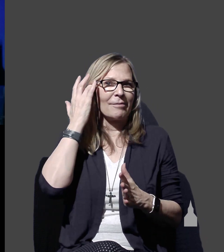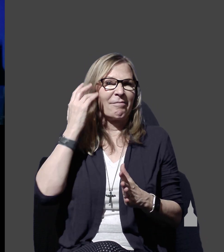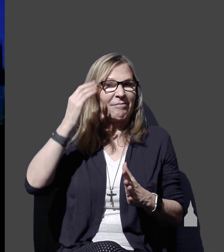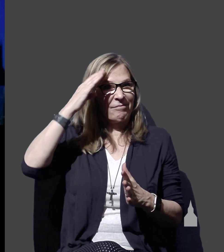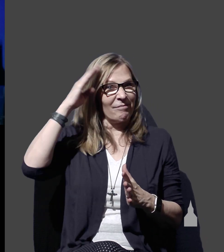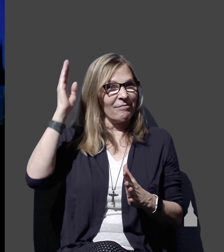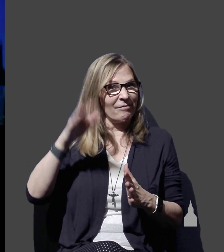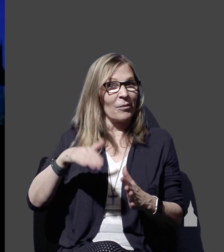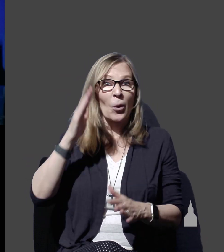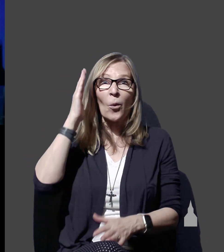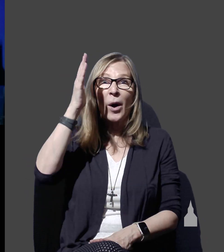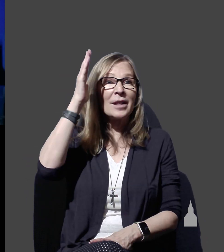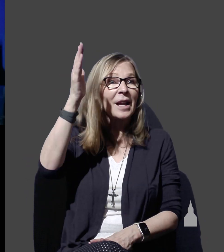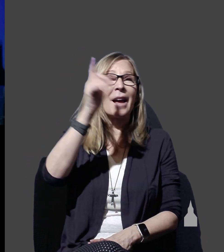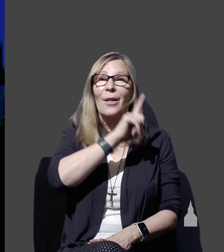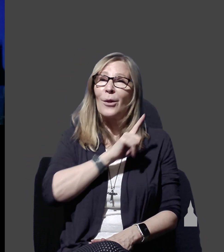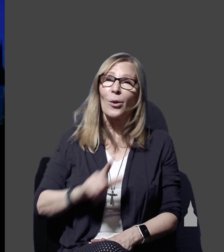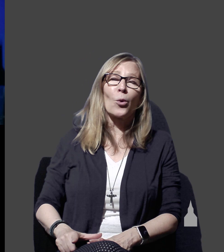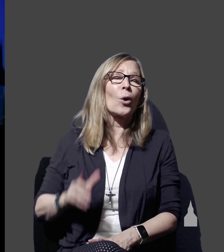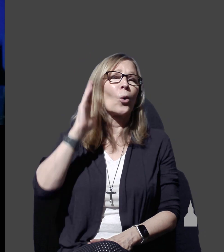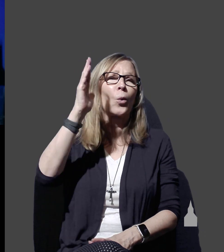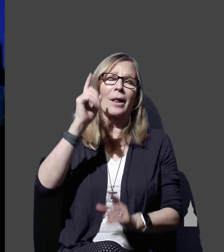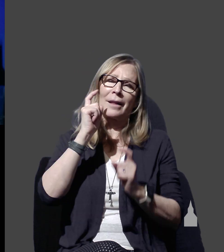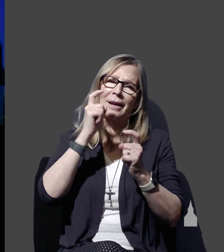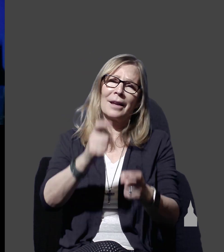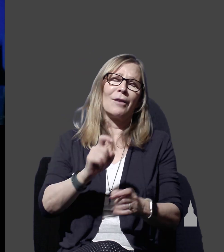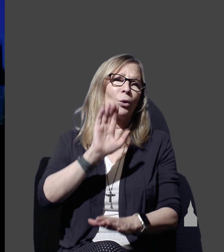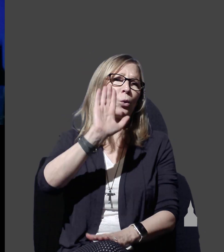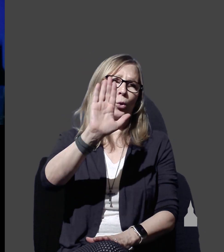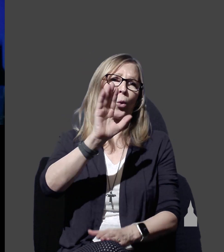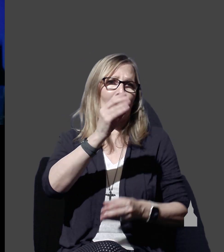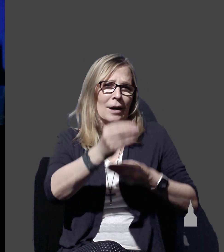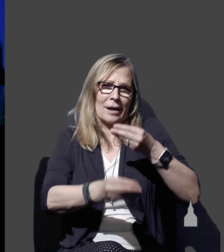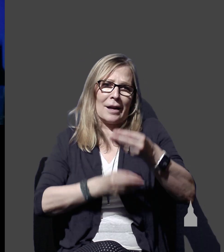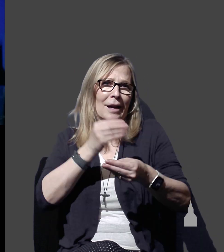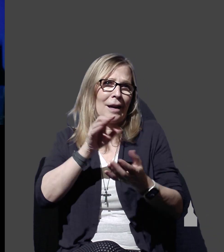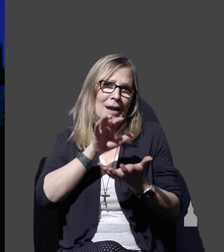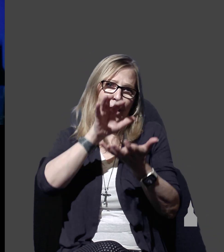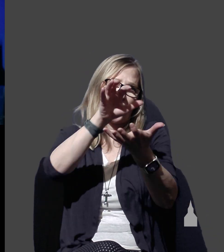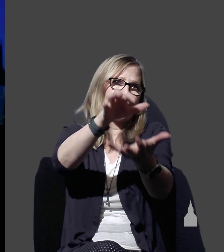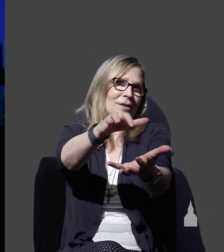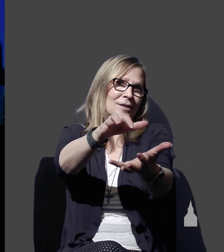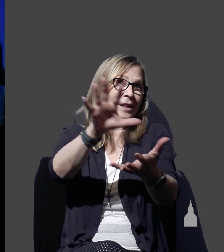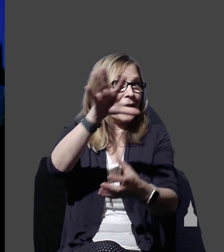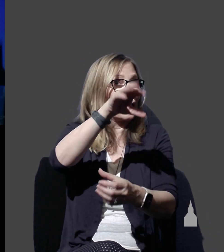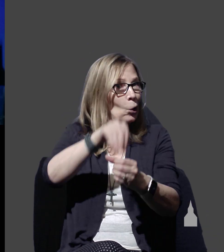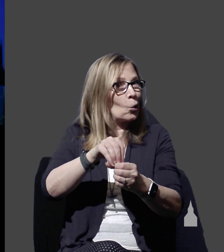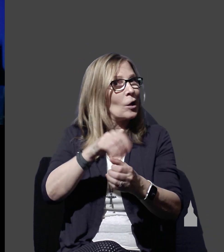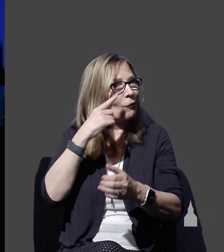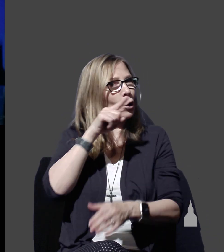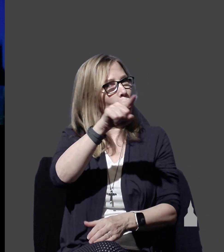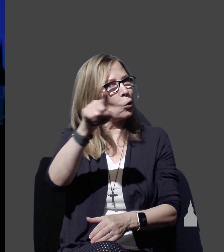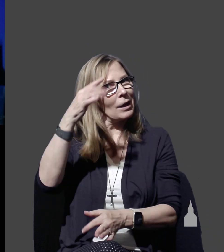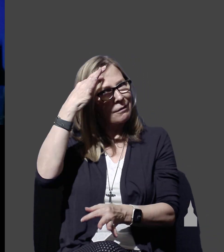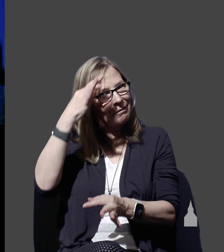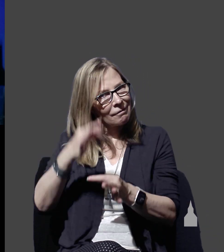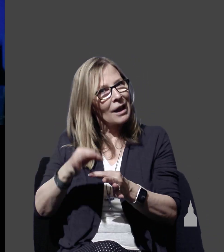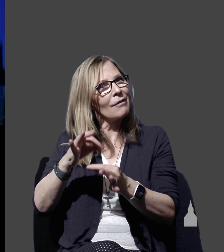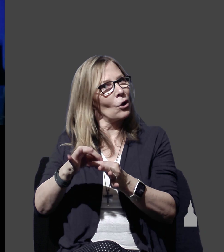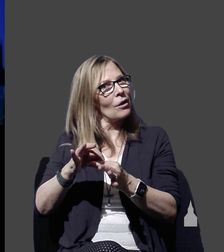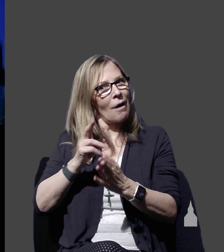that one day the Lord will give you your inheritance, including the rewards for being a faithful and good and honest, dependable